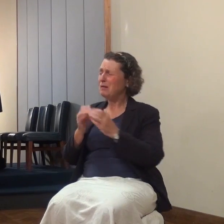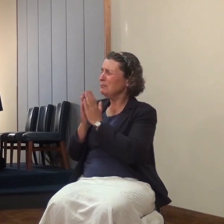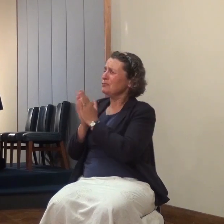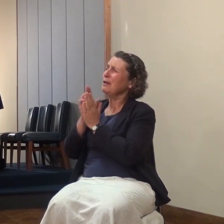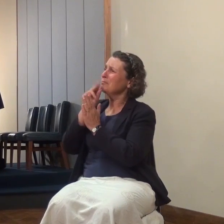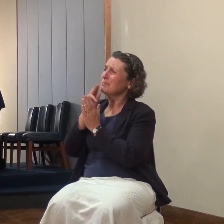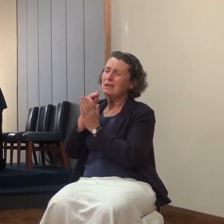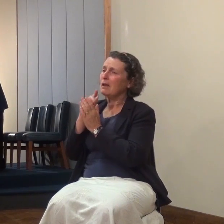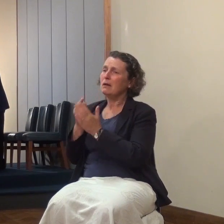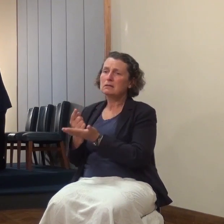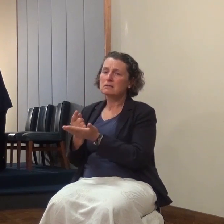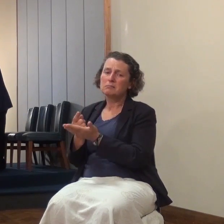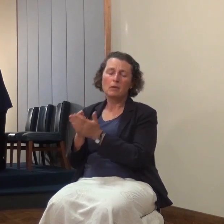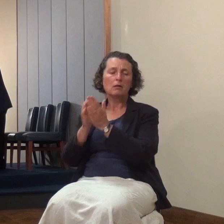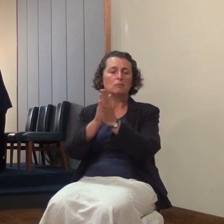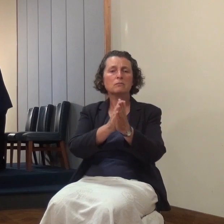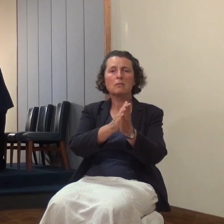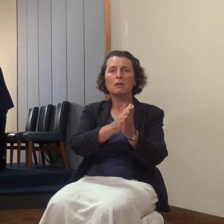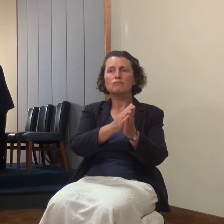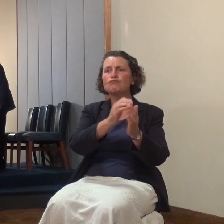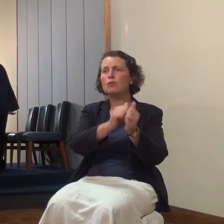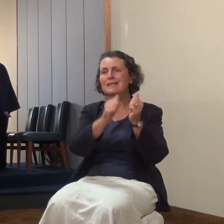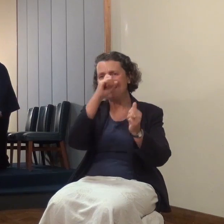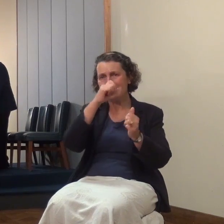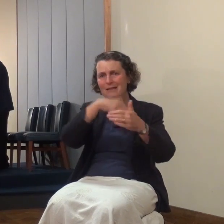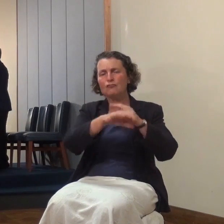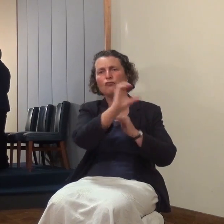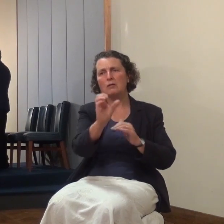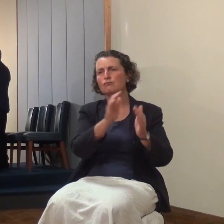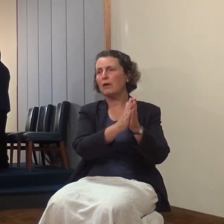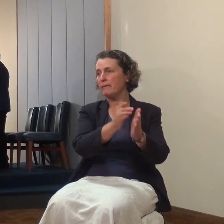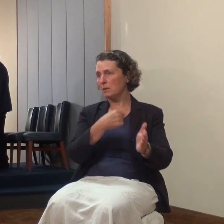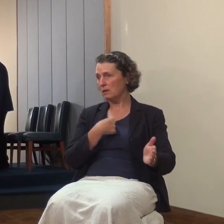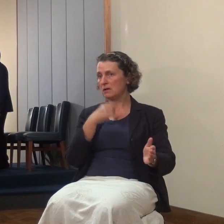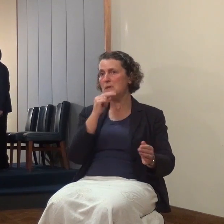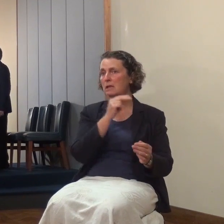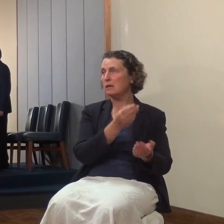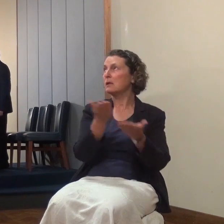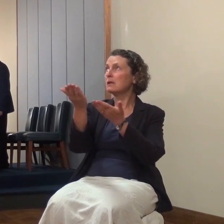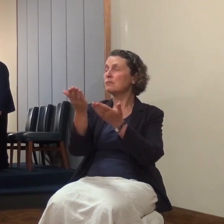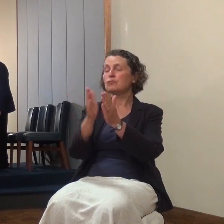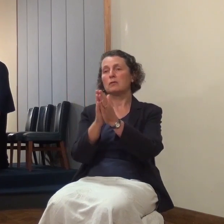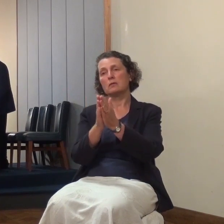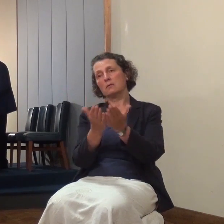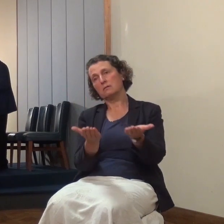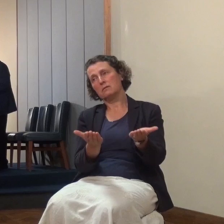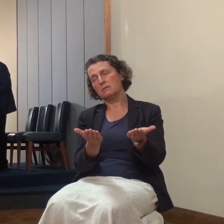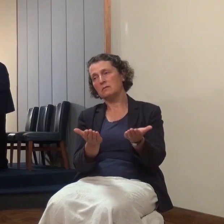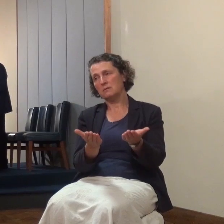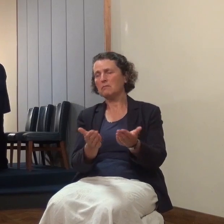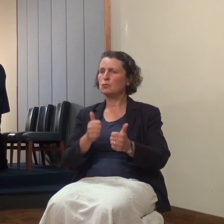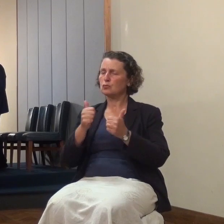of others on my behalf. So now my next heading, grace in deliverance. Grace